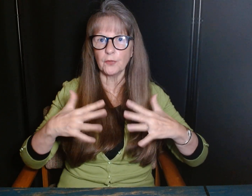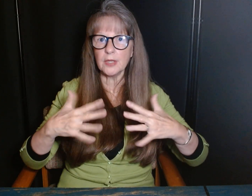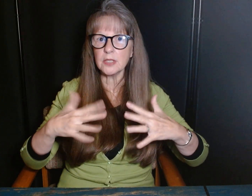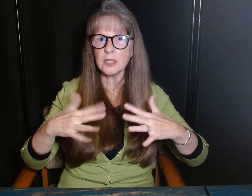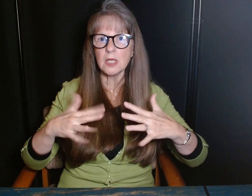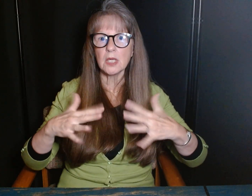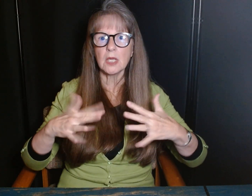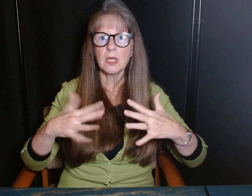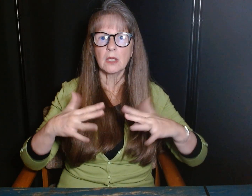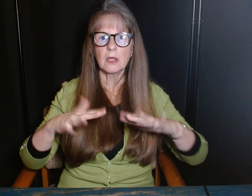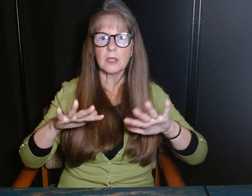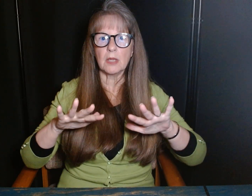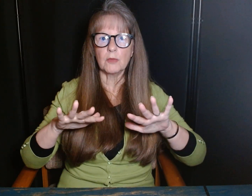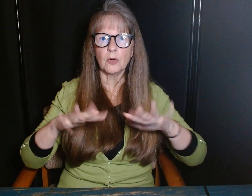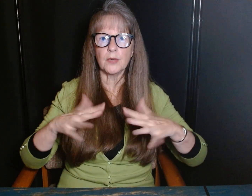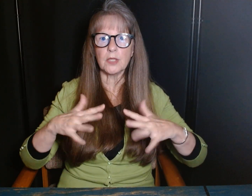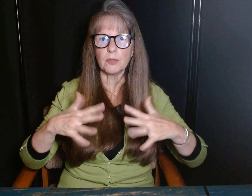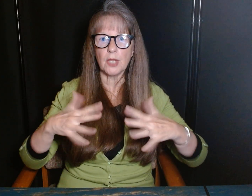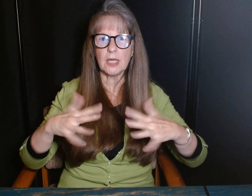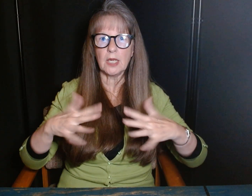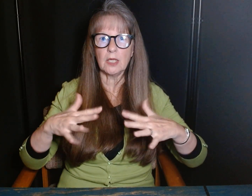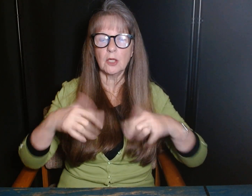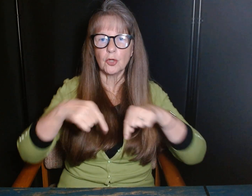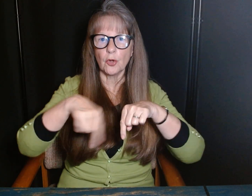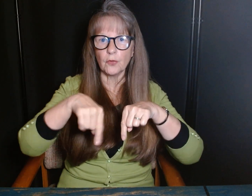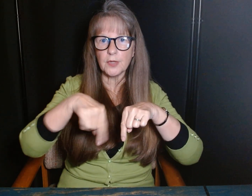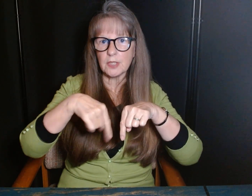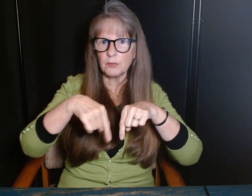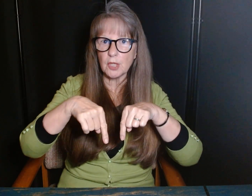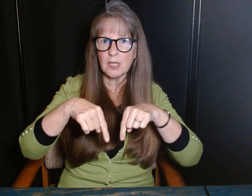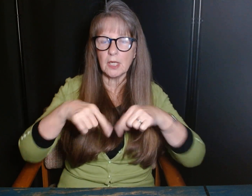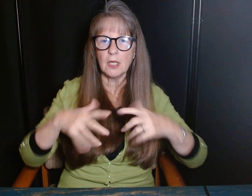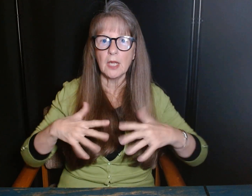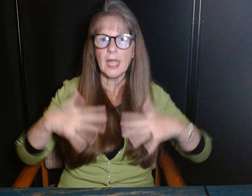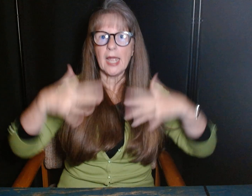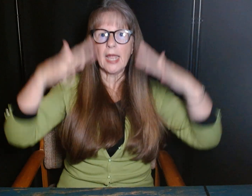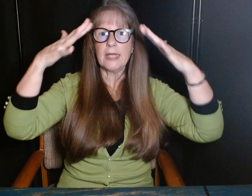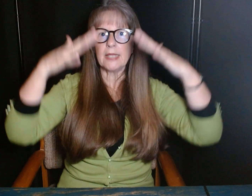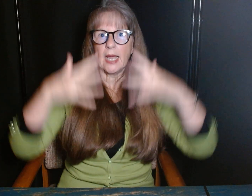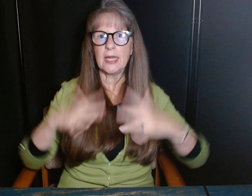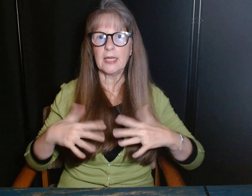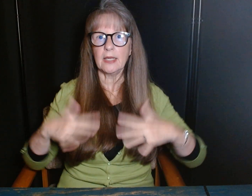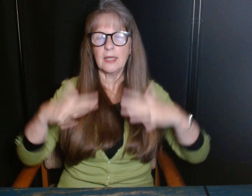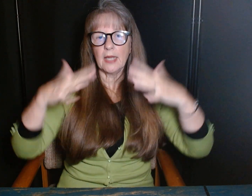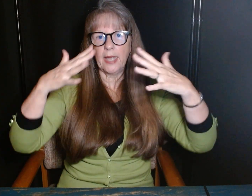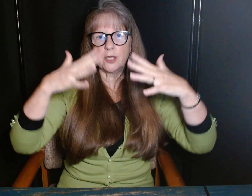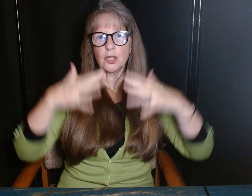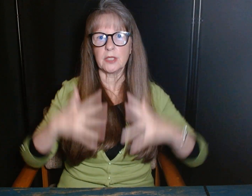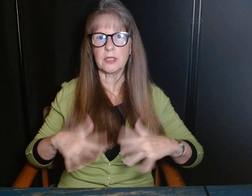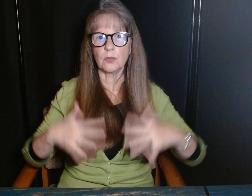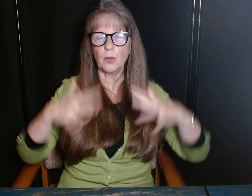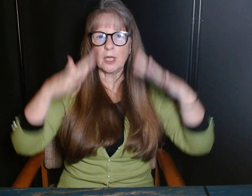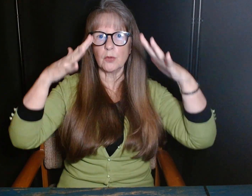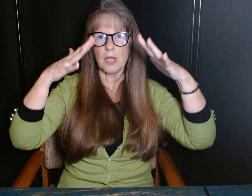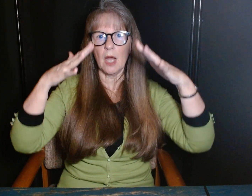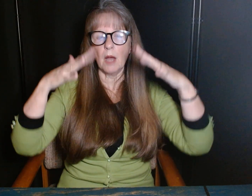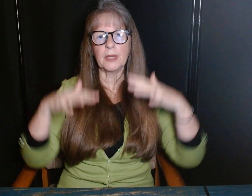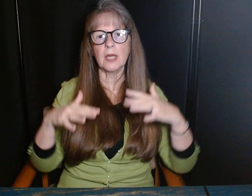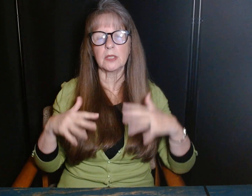nervous because I'm nervous, I'm shaking, nervous, I'm shaking, anxiety, anxious when it goes up because it gets